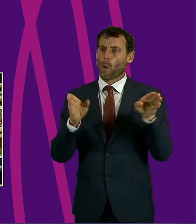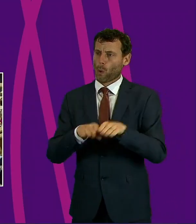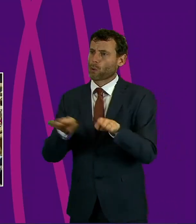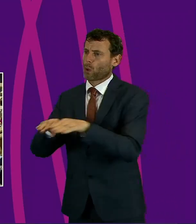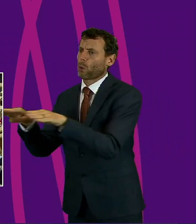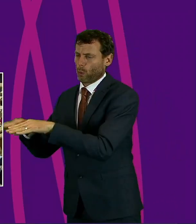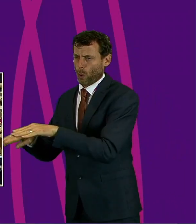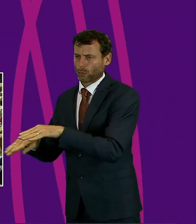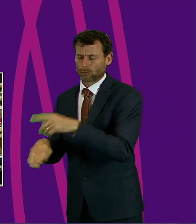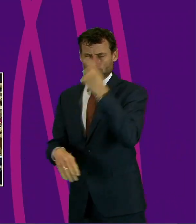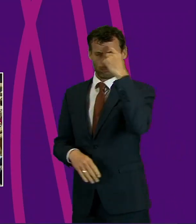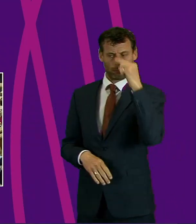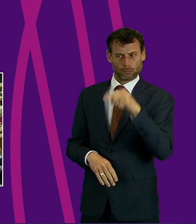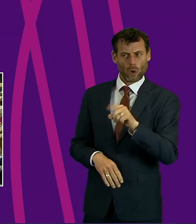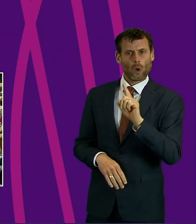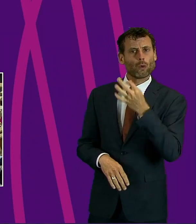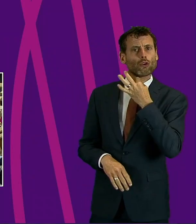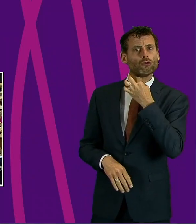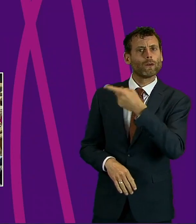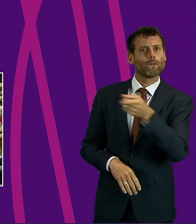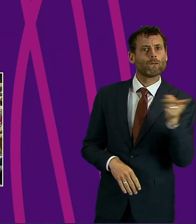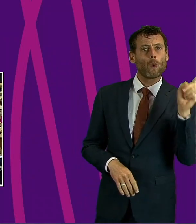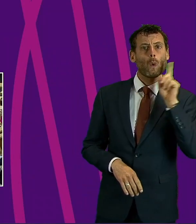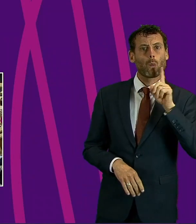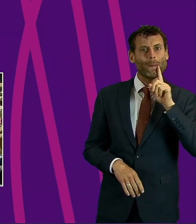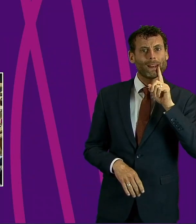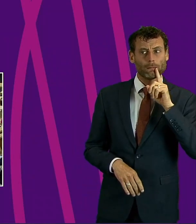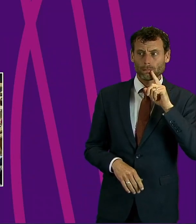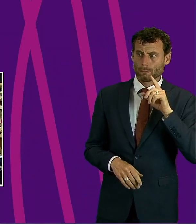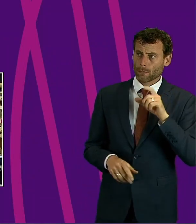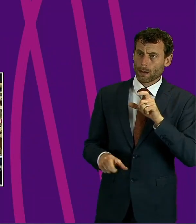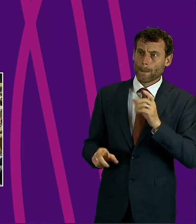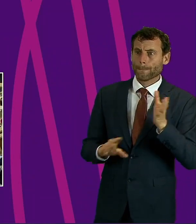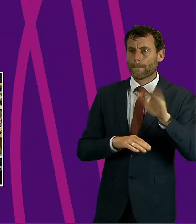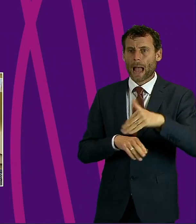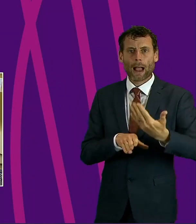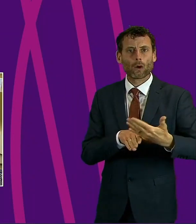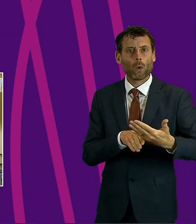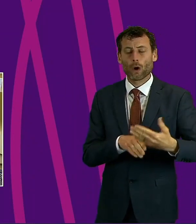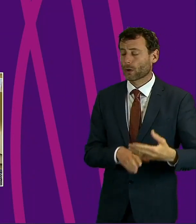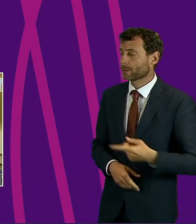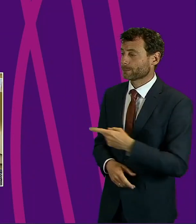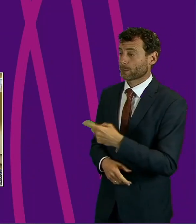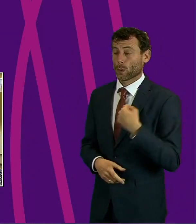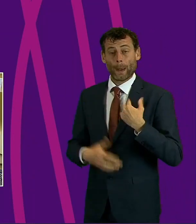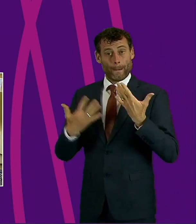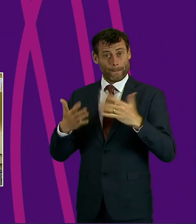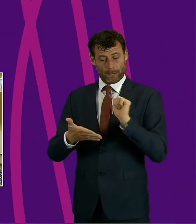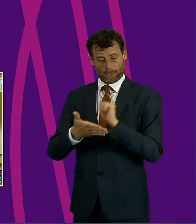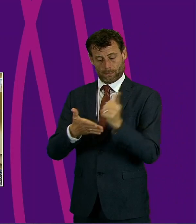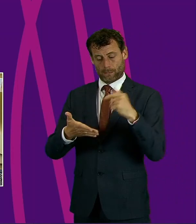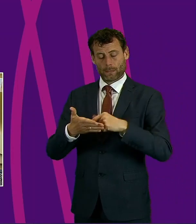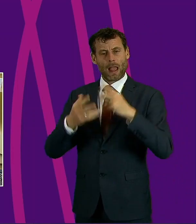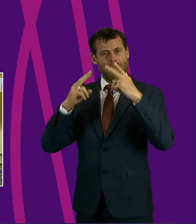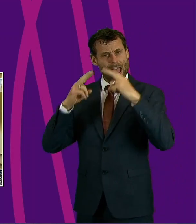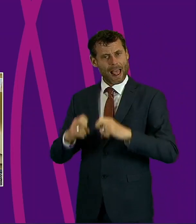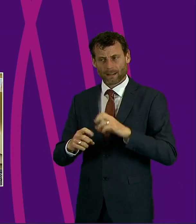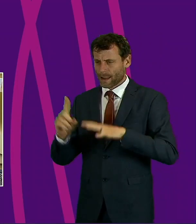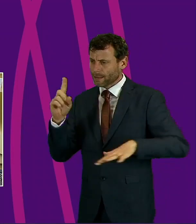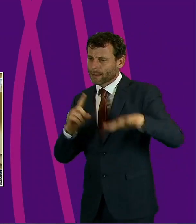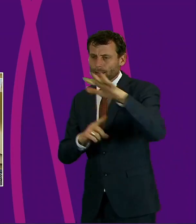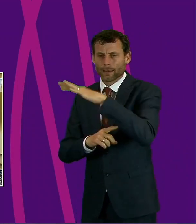the impact of COVID-19 across the population. To this end, we recently published an analytical paper examining the expected labour